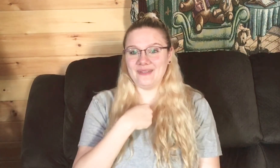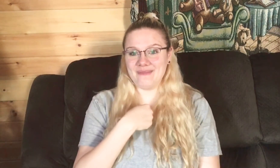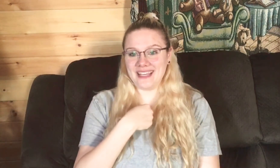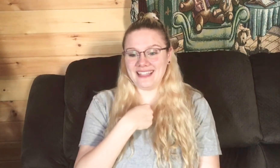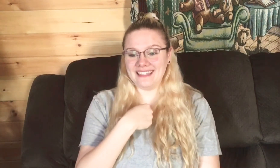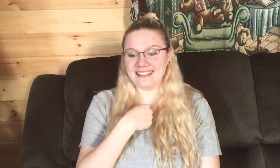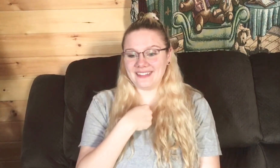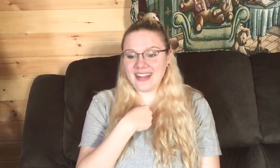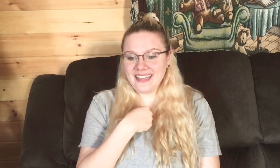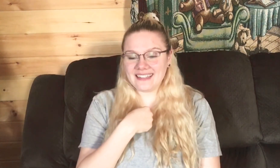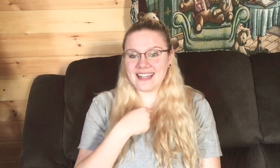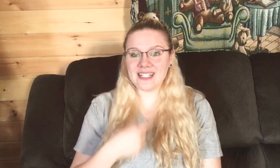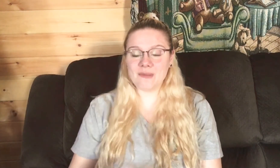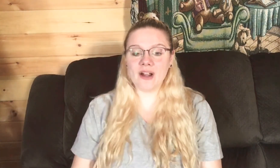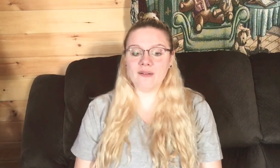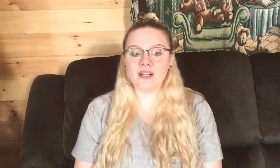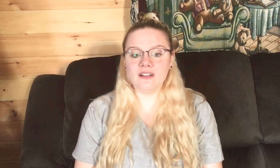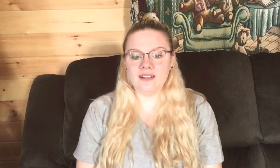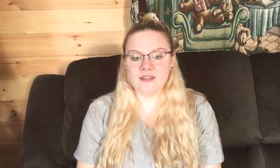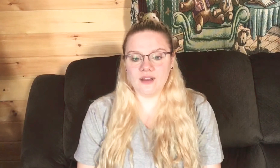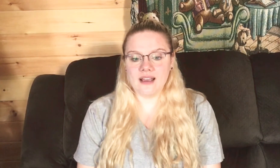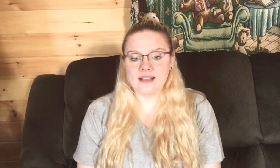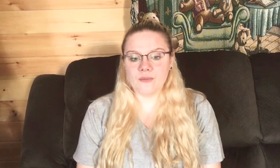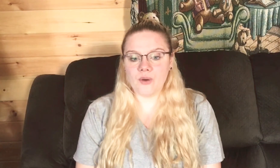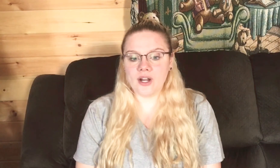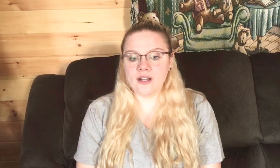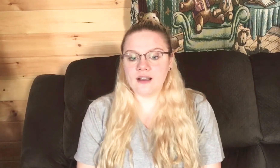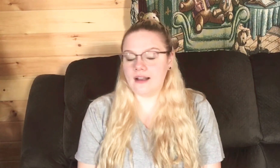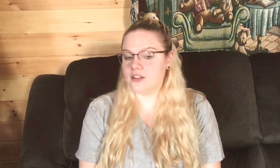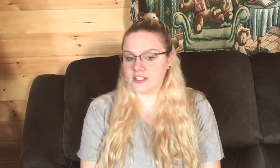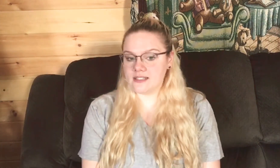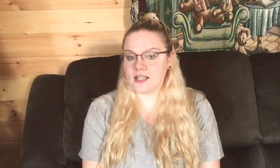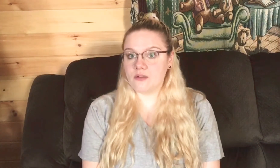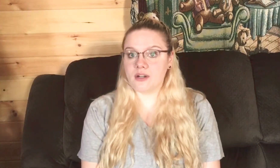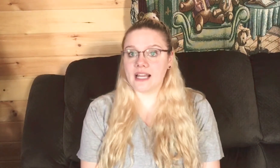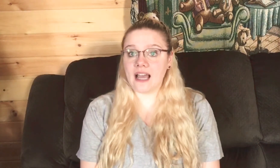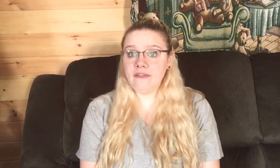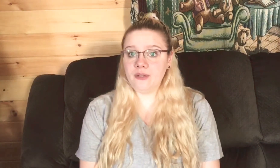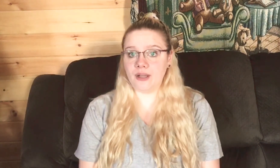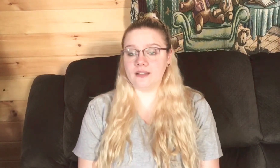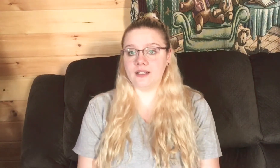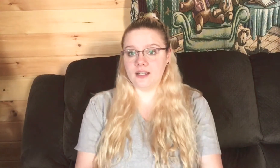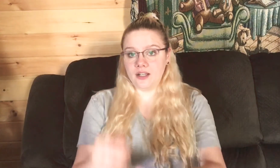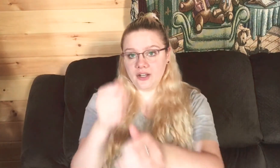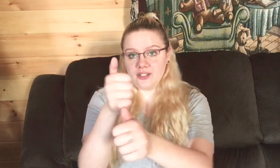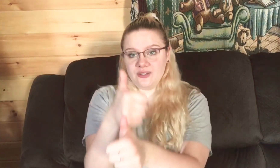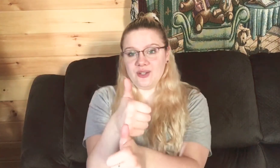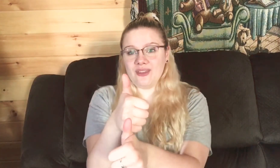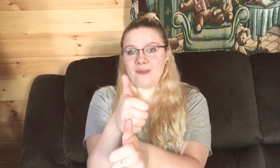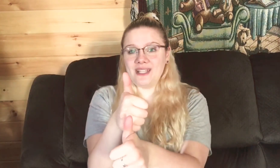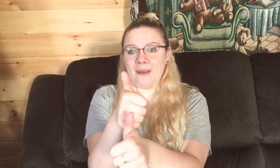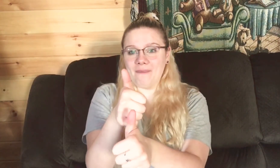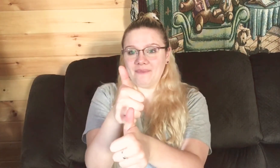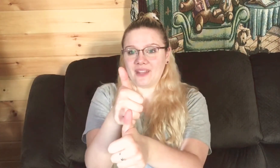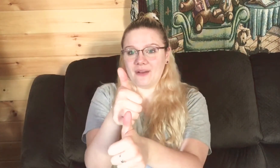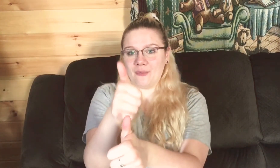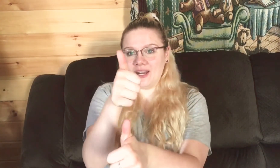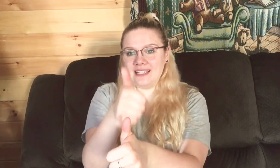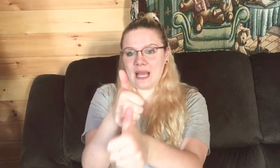me. Great. Next part, we're going to learn to sign the word everyone. You're going to do two thumbs up, one on top of